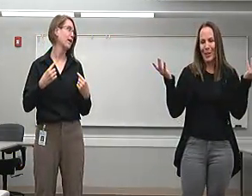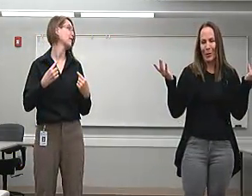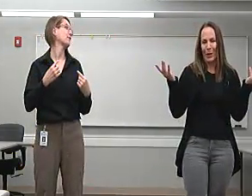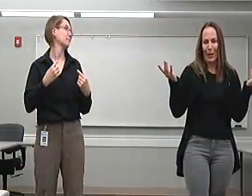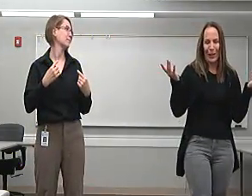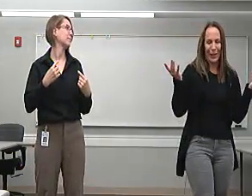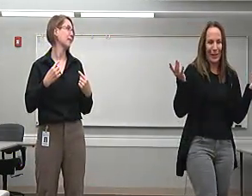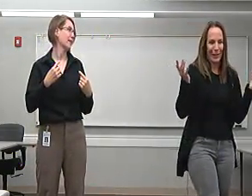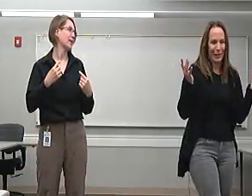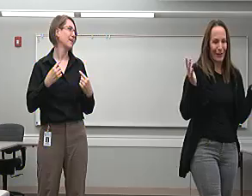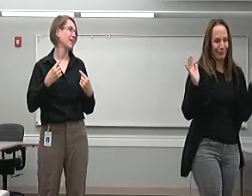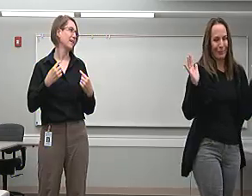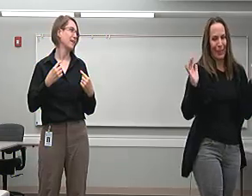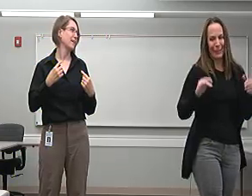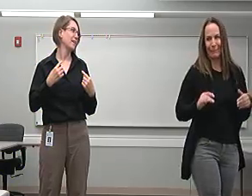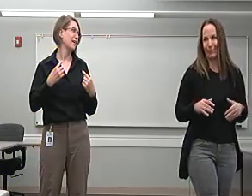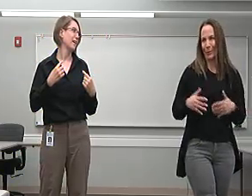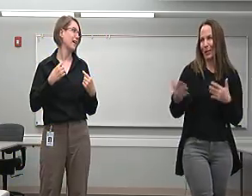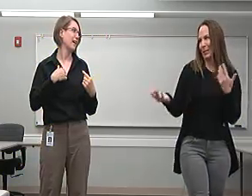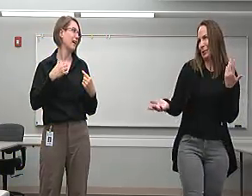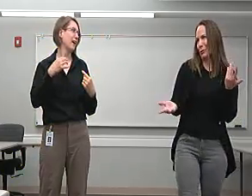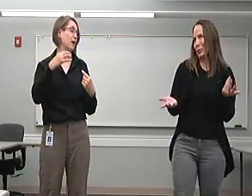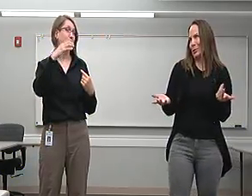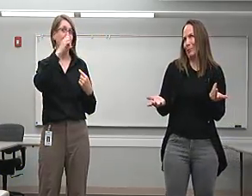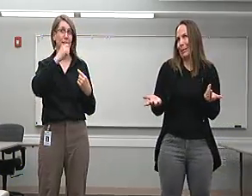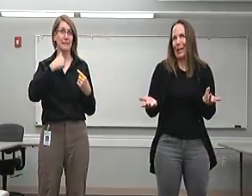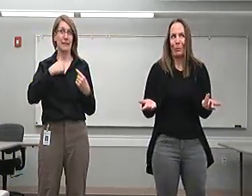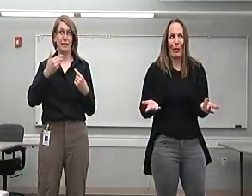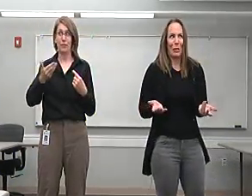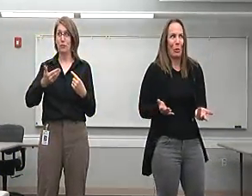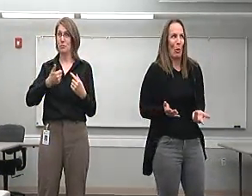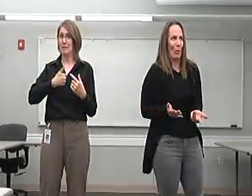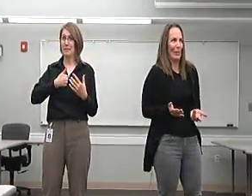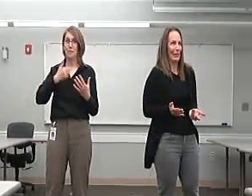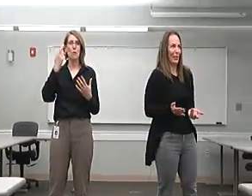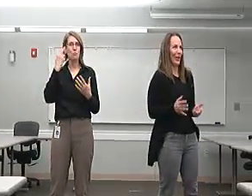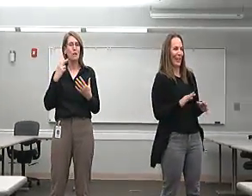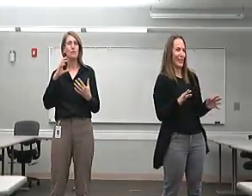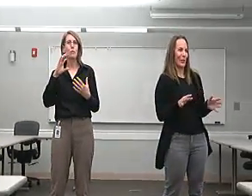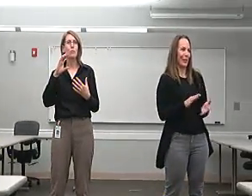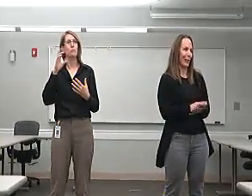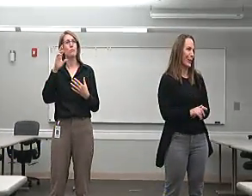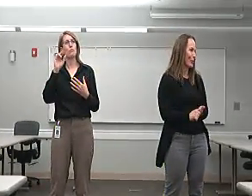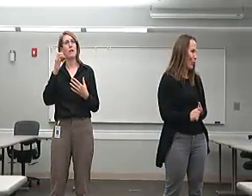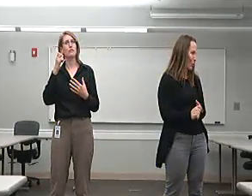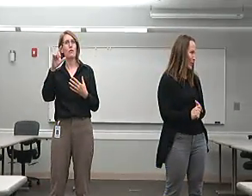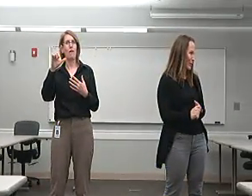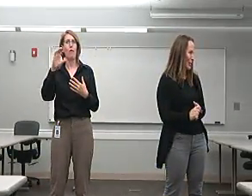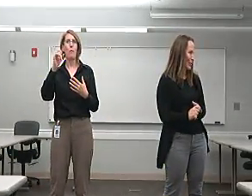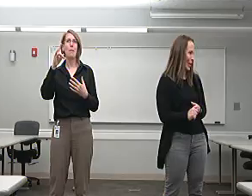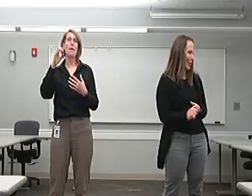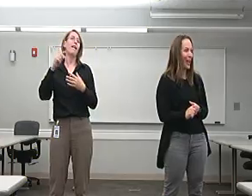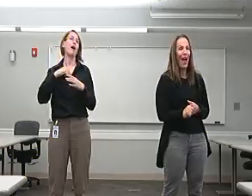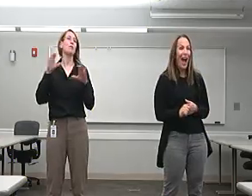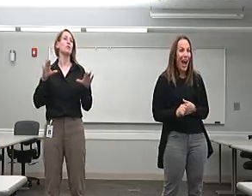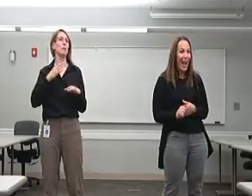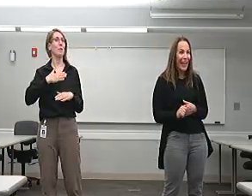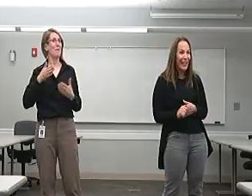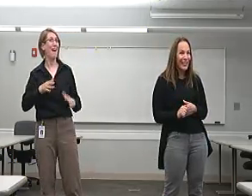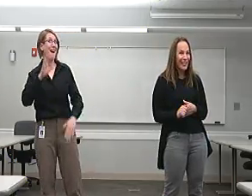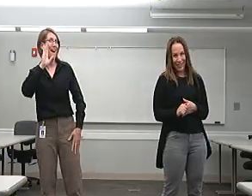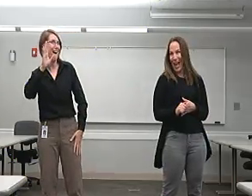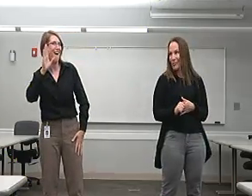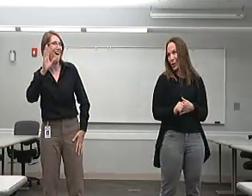I guess, do I introduce myself? I'm Rachel Coleman, or I can do it like Rachel Coleman. I'll do it that way. Hi, I'm